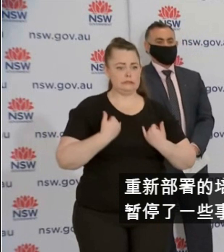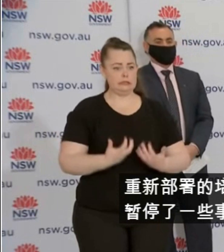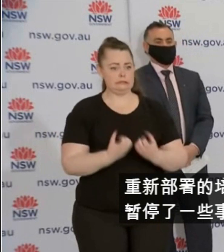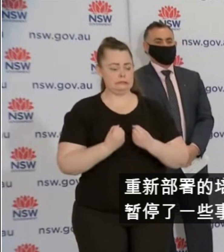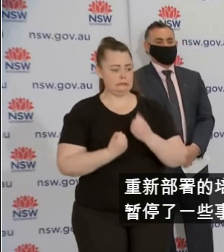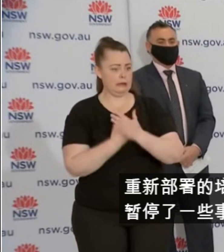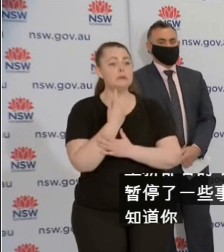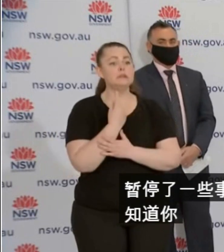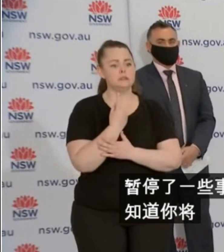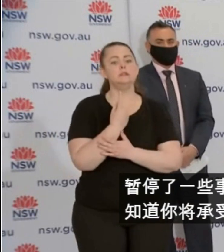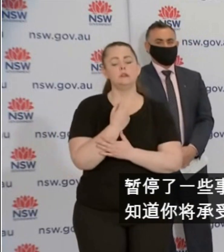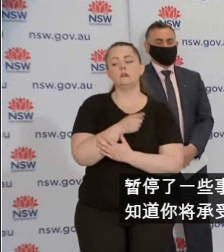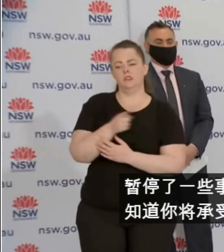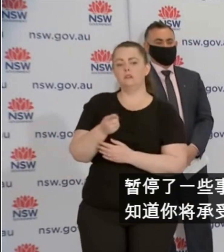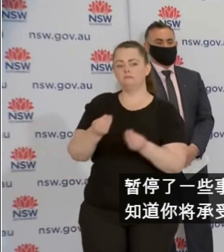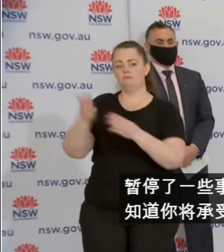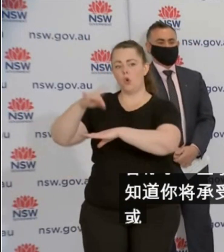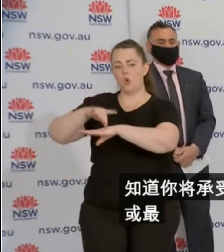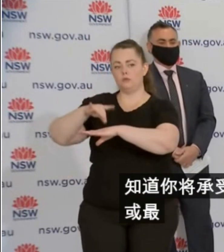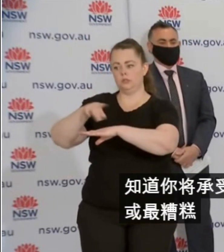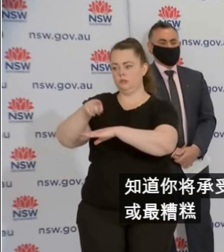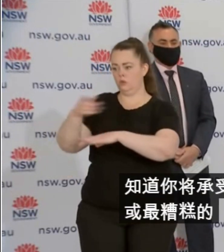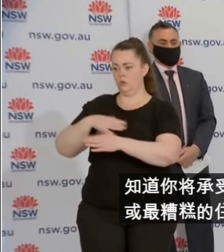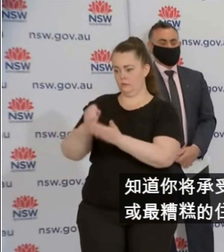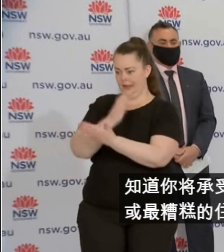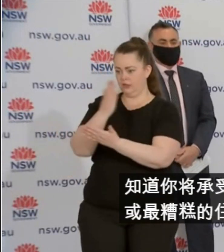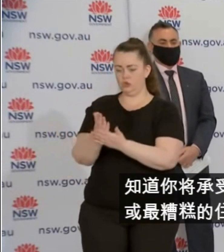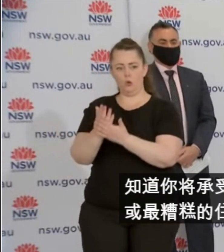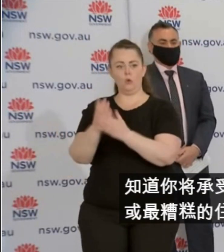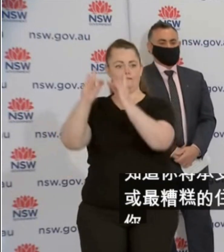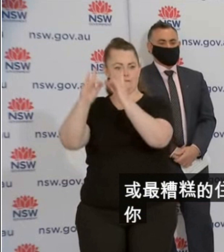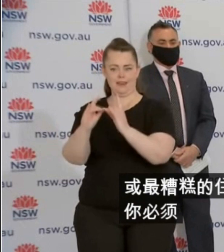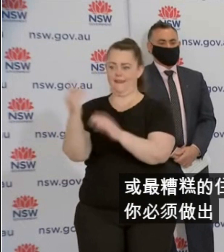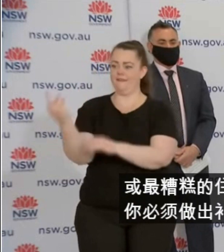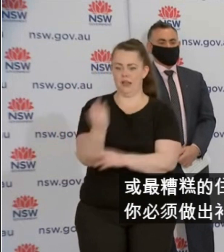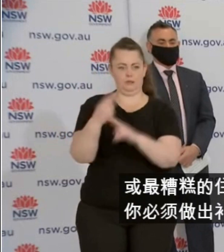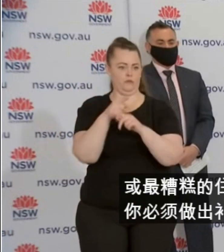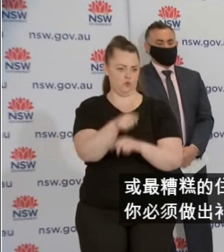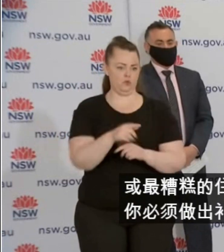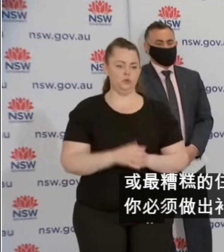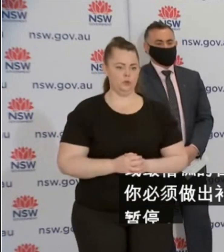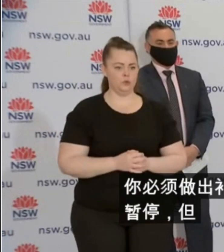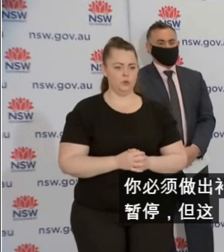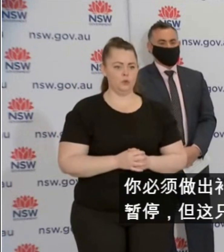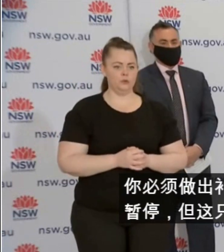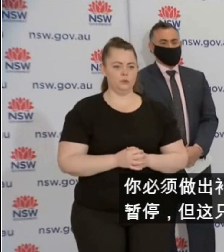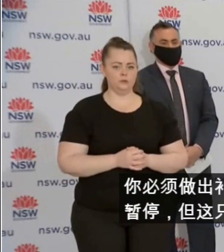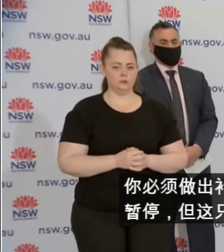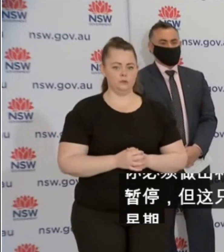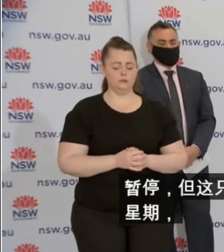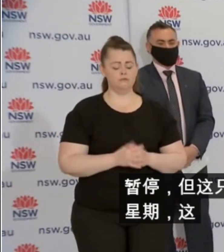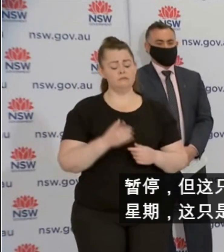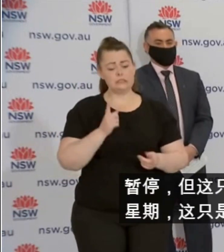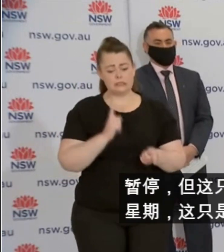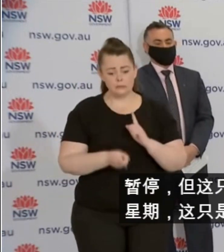on some things, because when you know you're going to get the worst caseloads or the worst hospitalisation, you do have to make amends, you do have to pause, but it's only for a couple